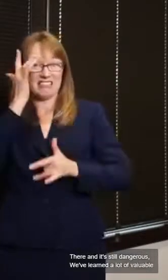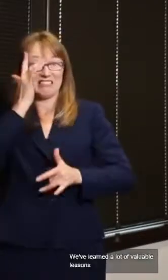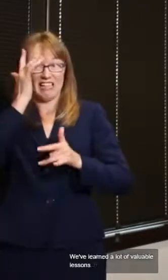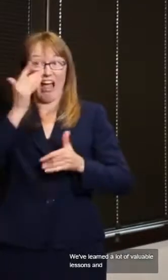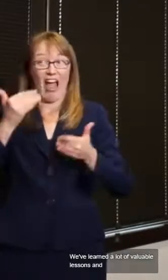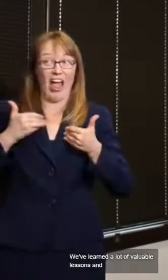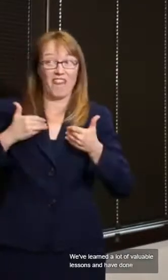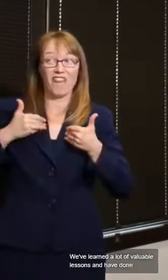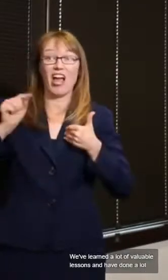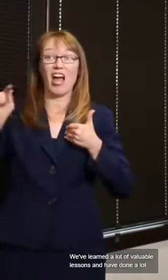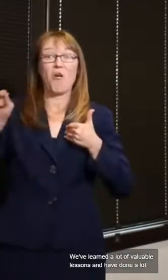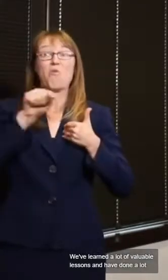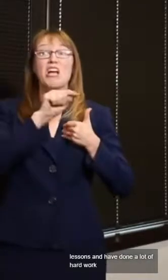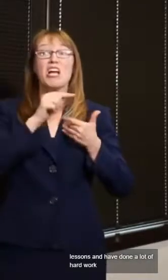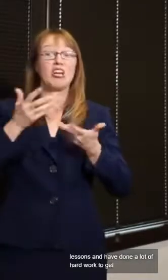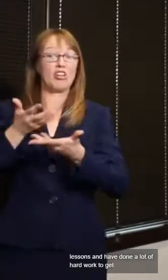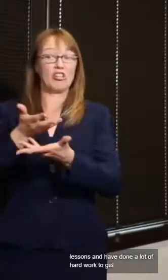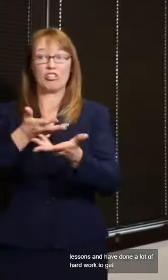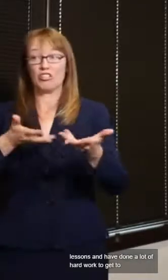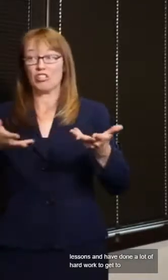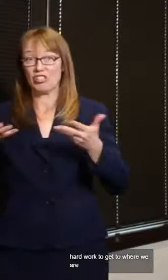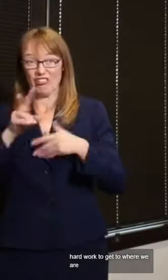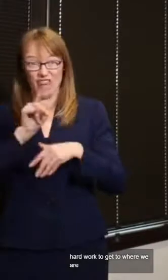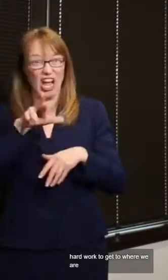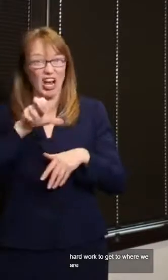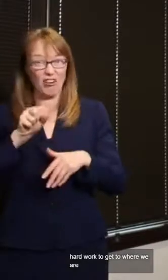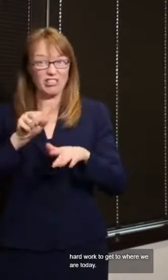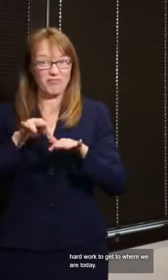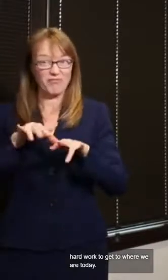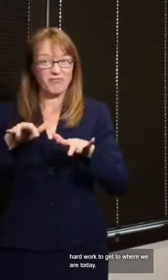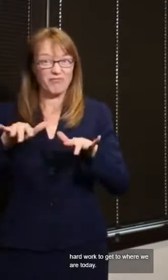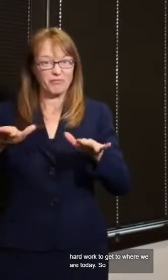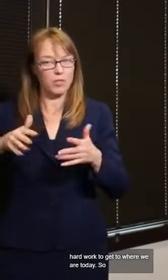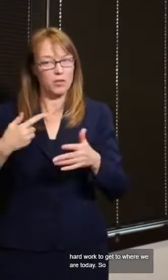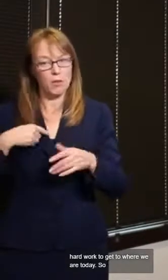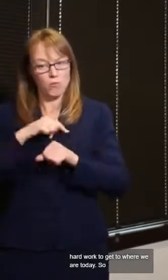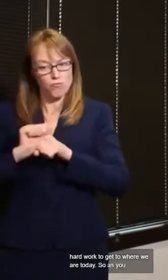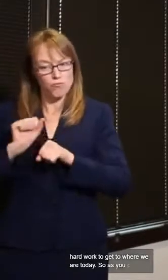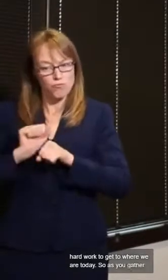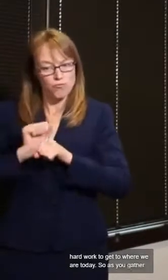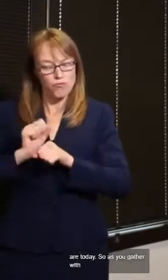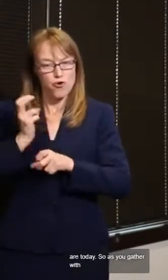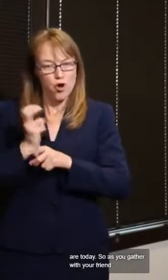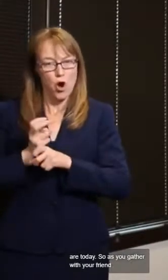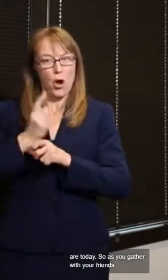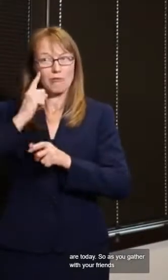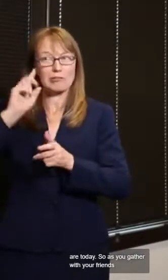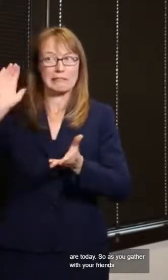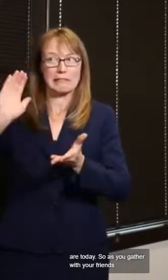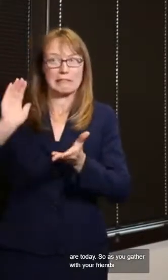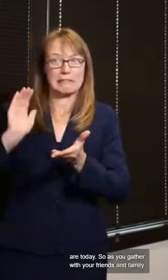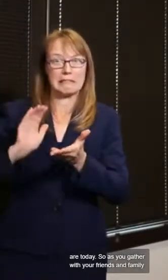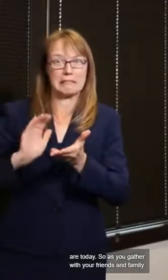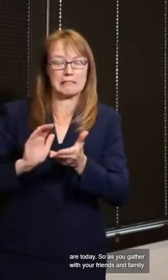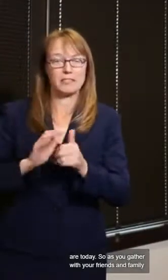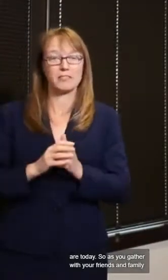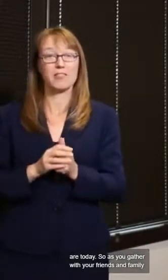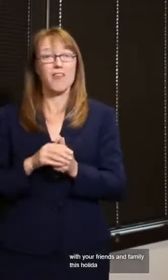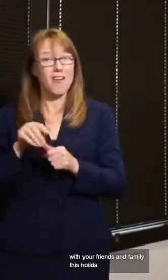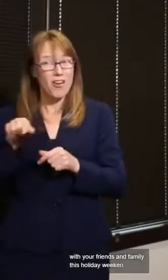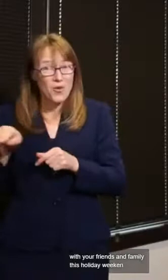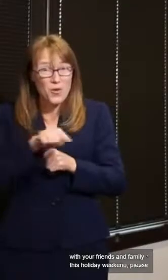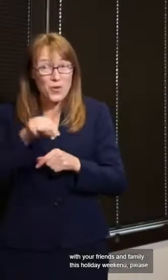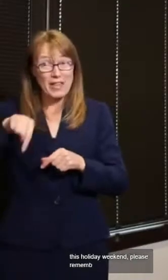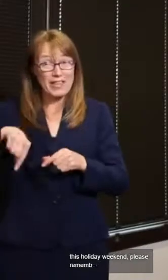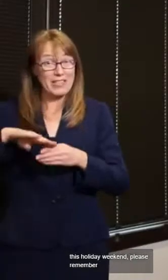and have done a lot of hard work to get to where we are today. So as you gather with your friends and family this holiday weekend, please